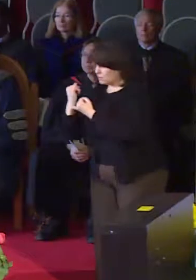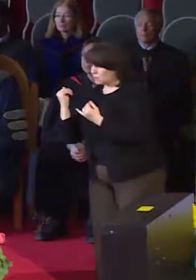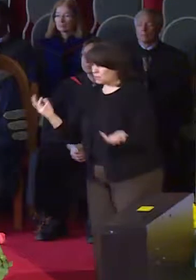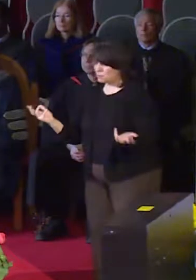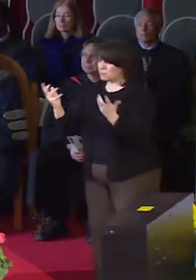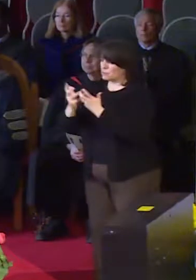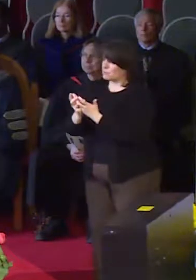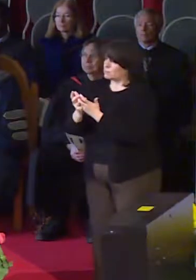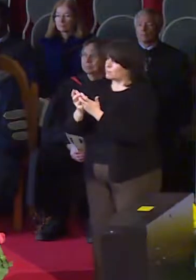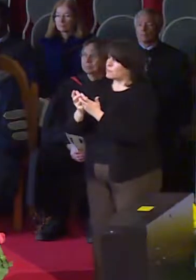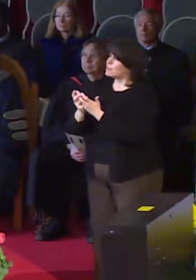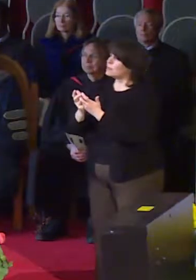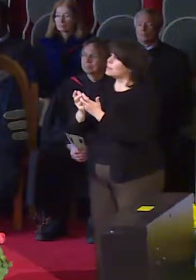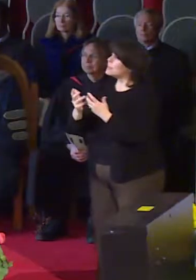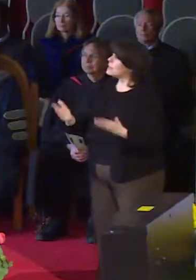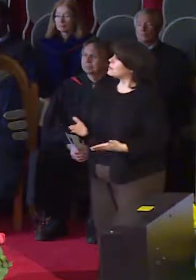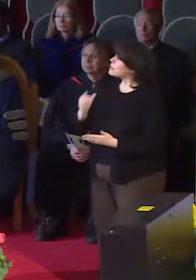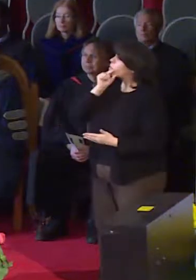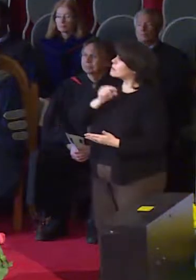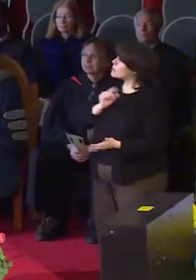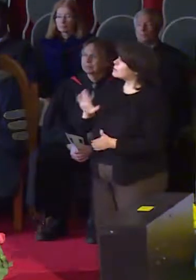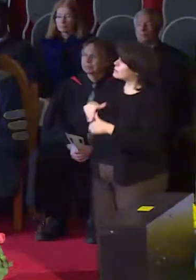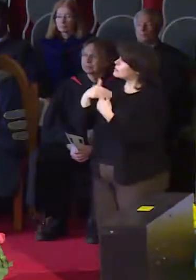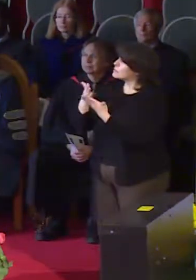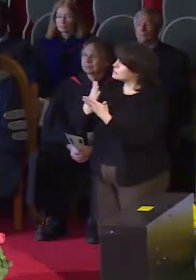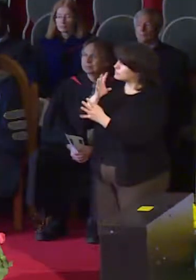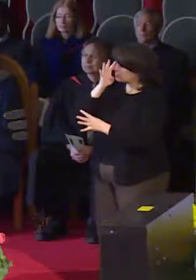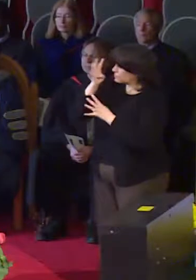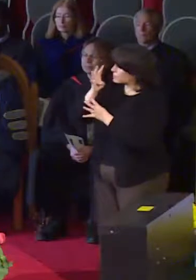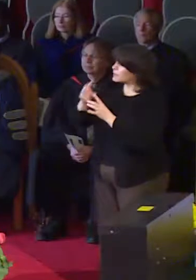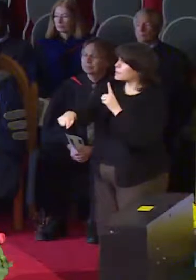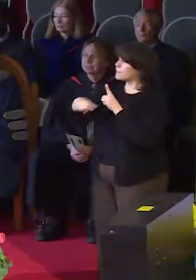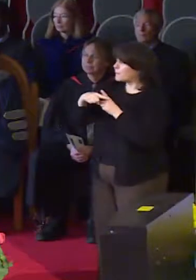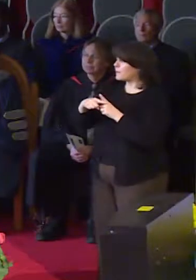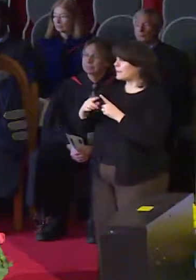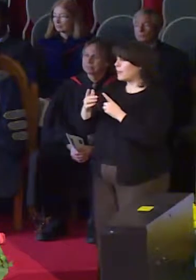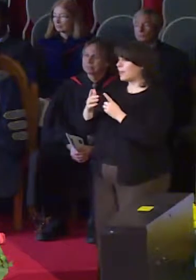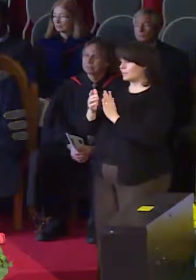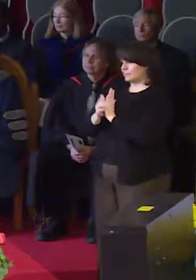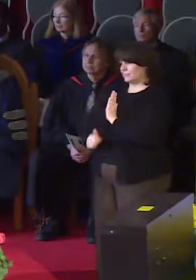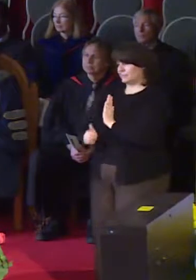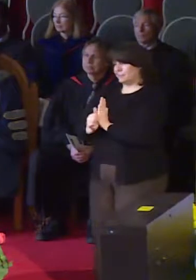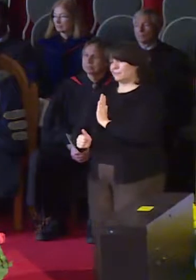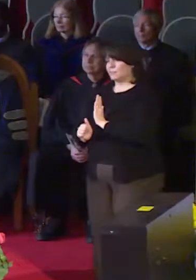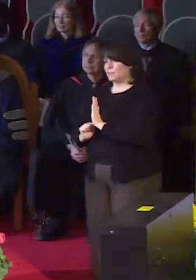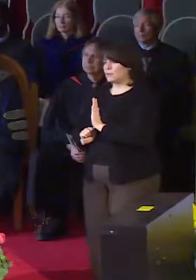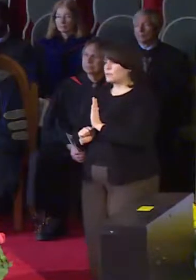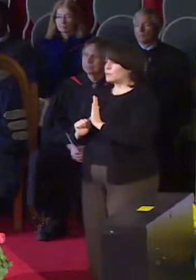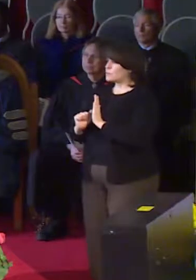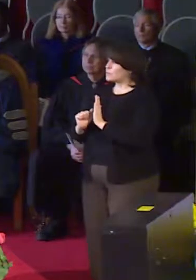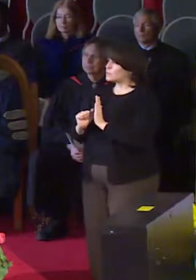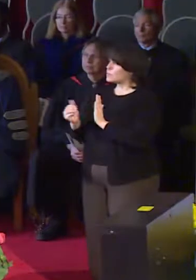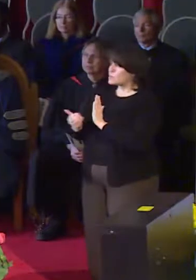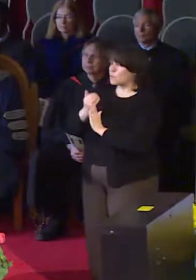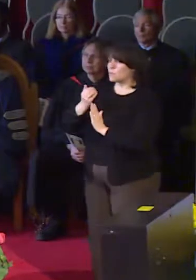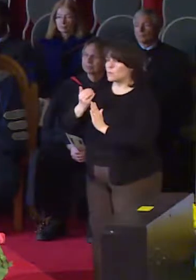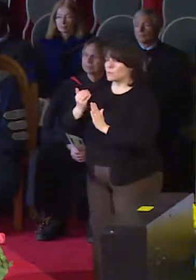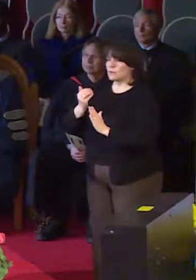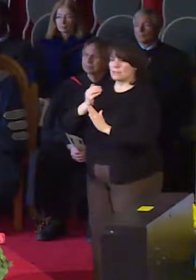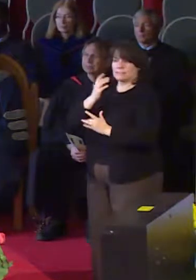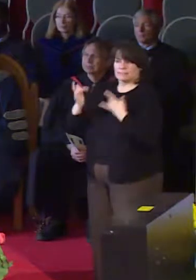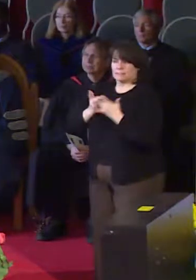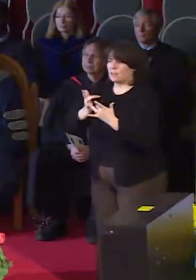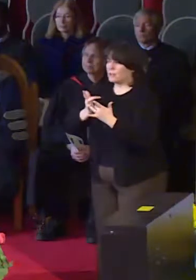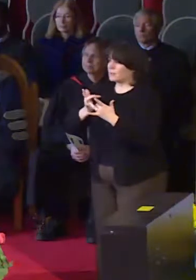disciplines. And your time at Guelph has provided you with the creative and the intellectual skills to apply that knowledge in innovative ways, in energizing